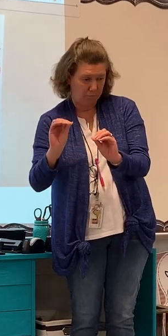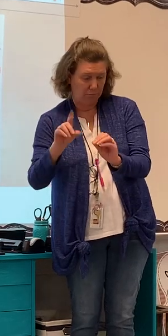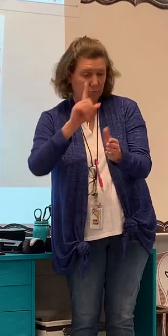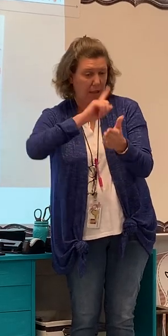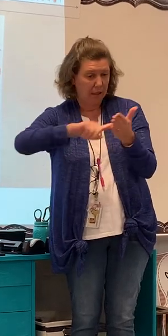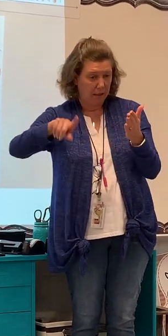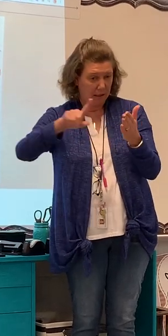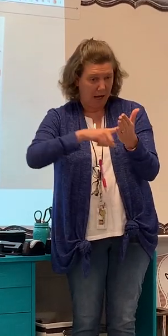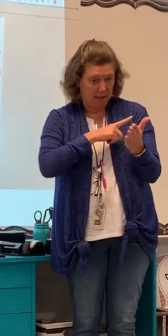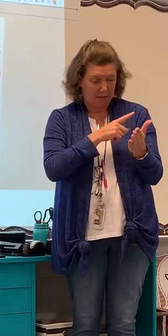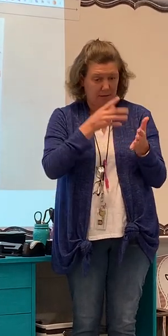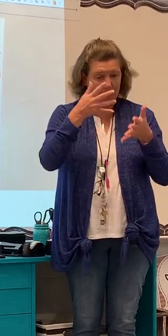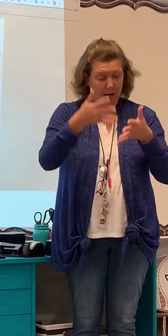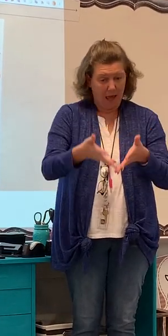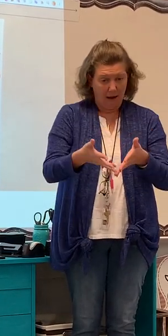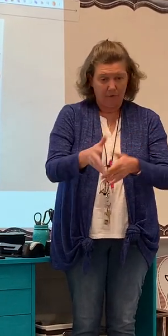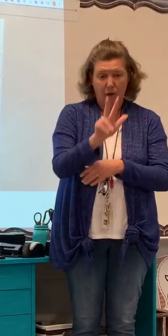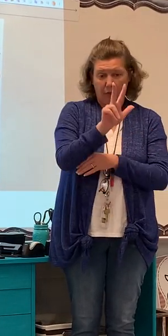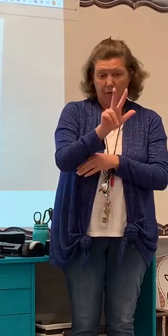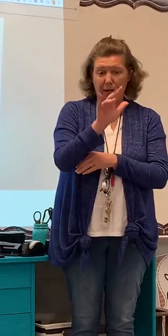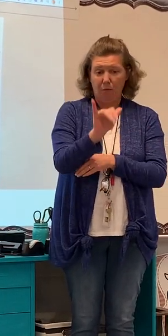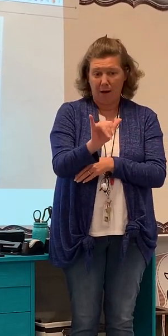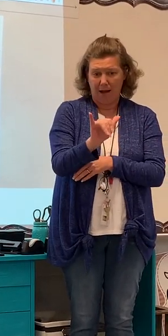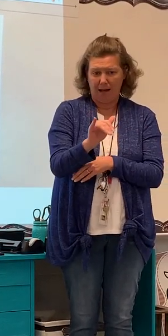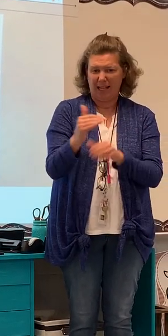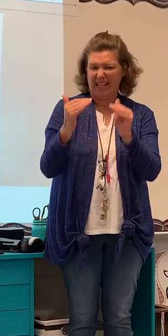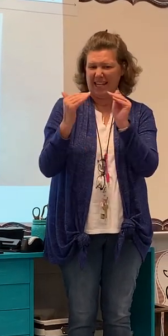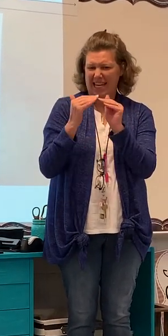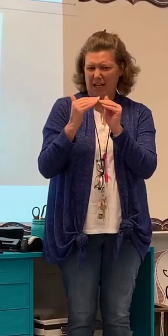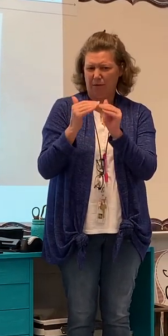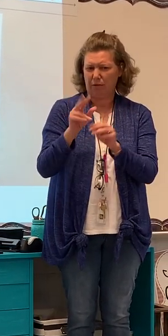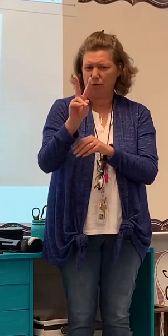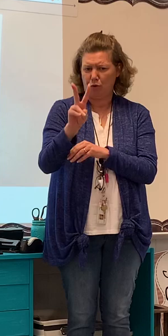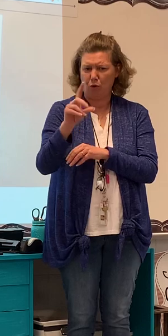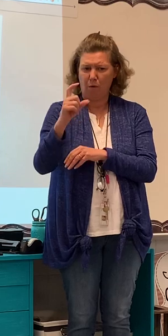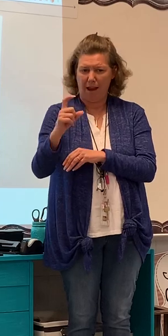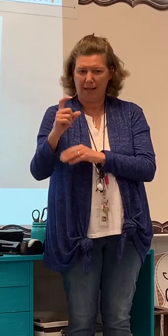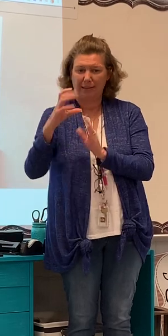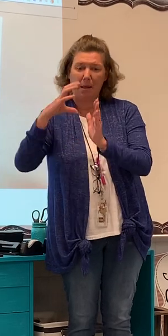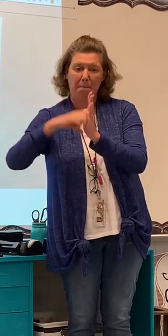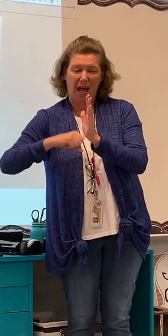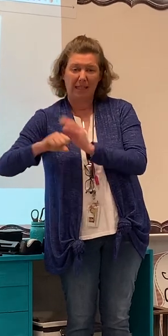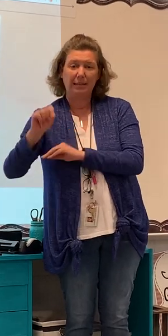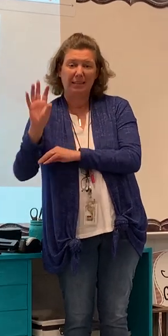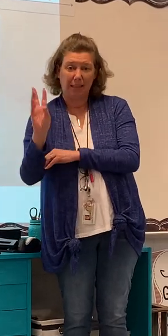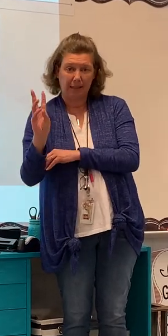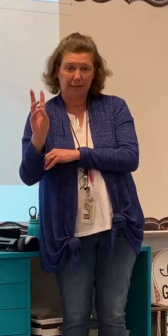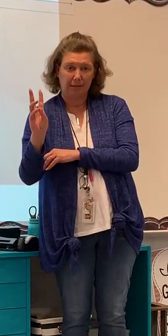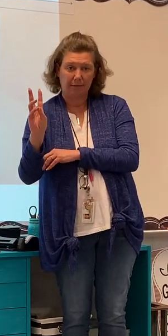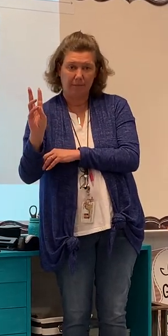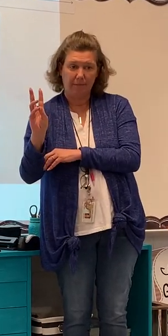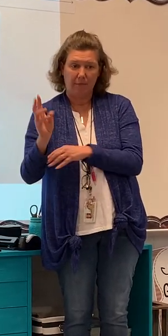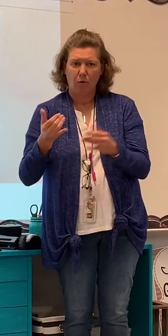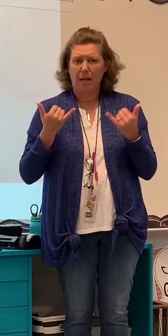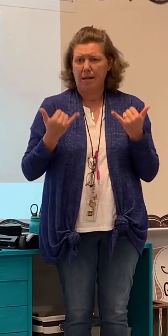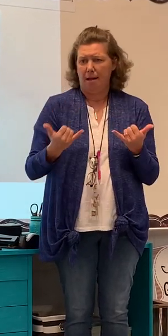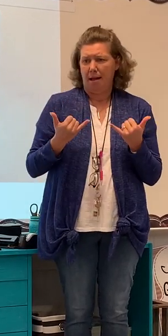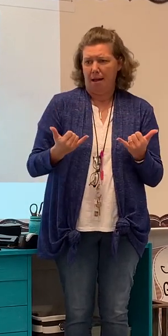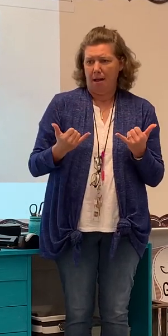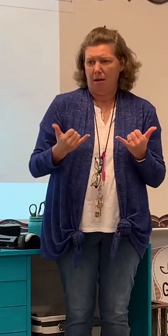left with 3y equals 2x minus 6. Now you need to get